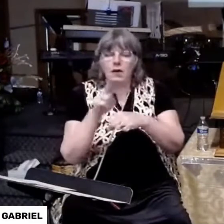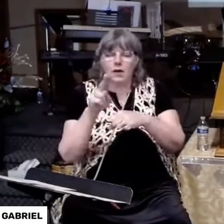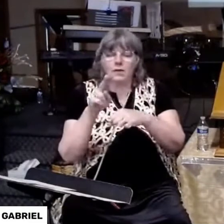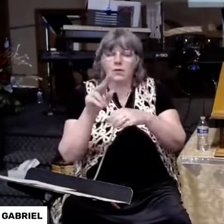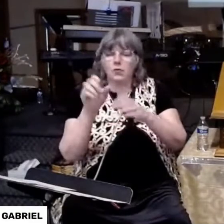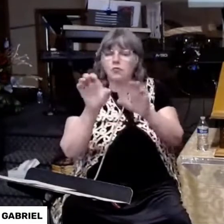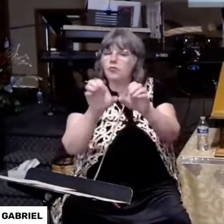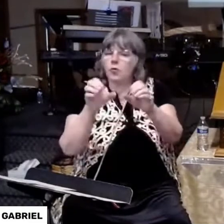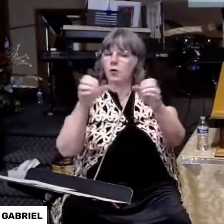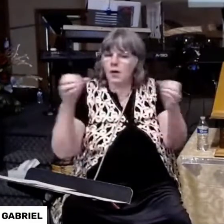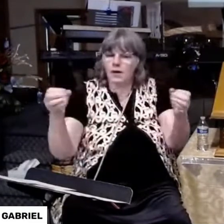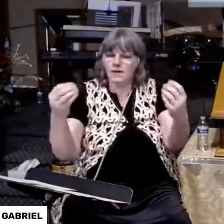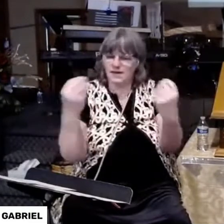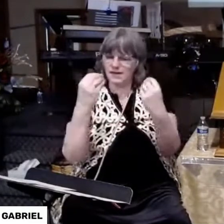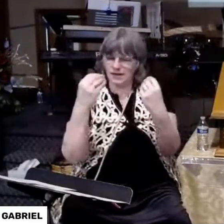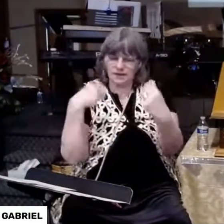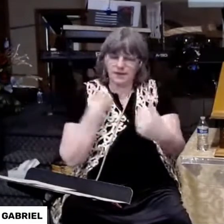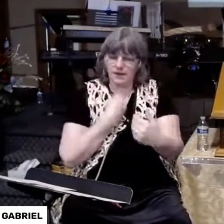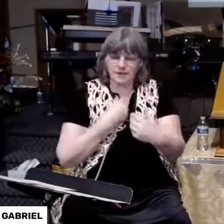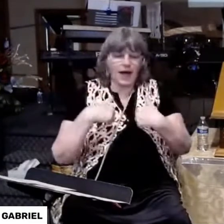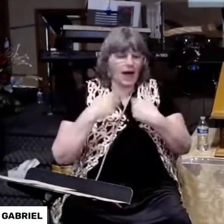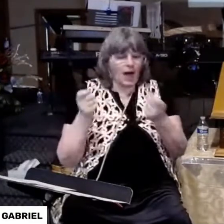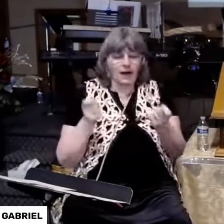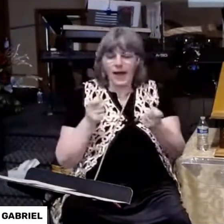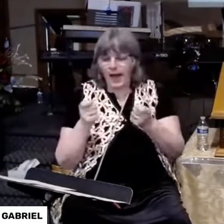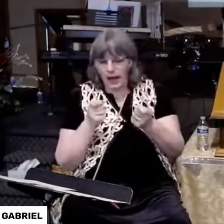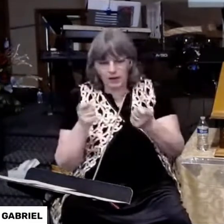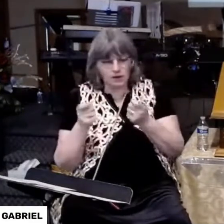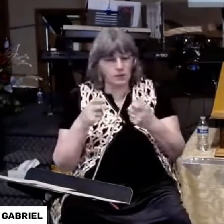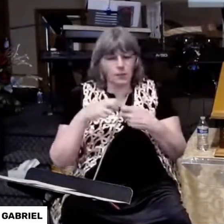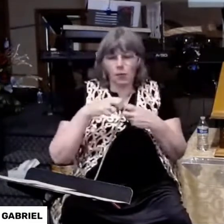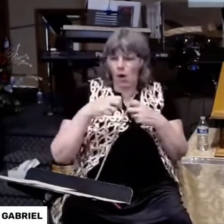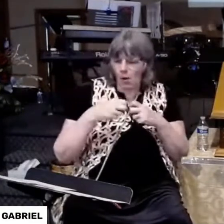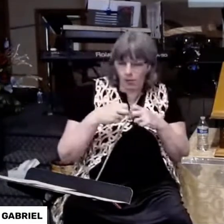order to teach us how to handle